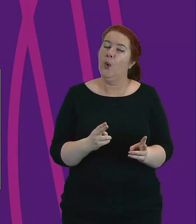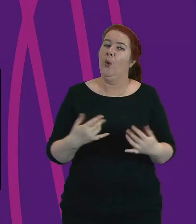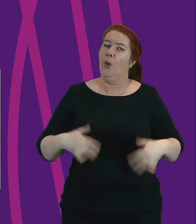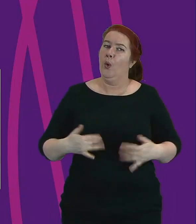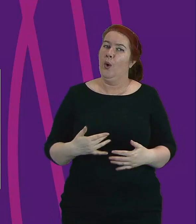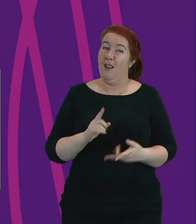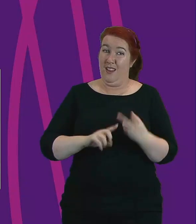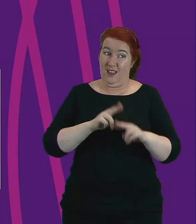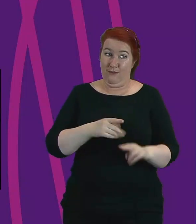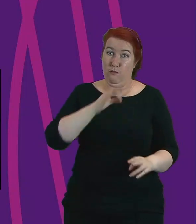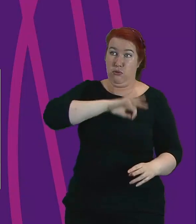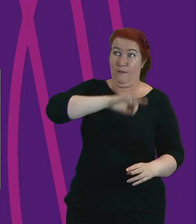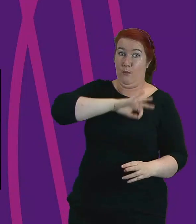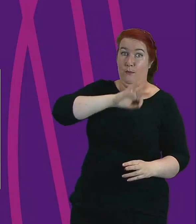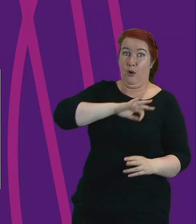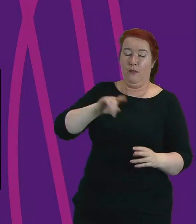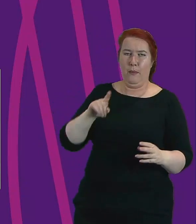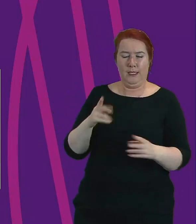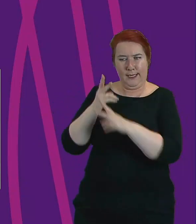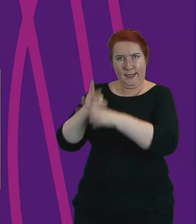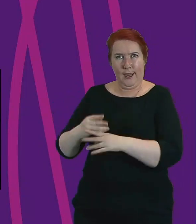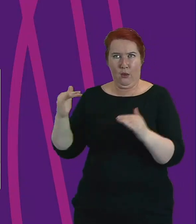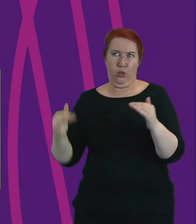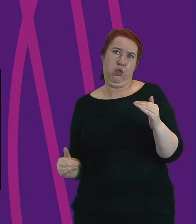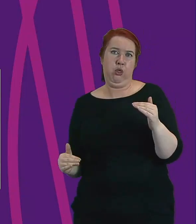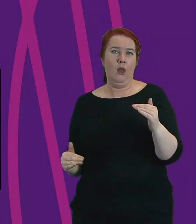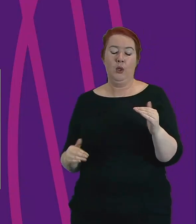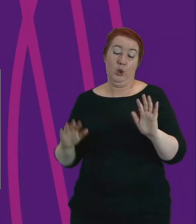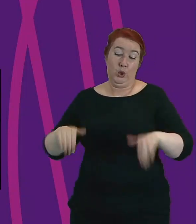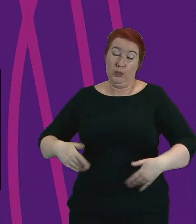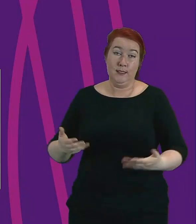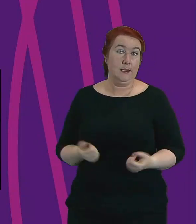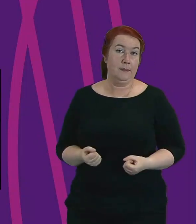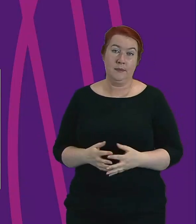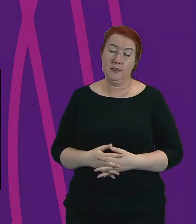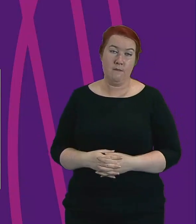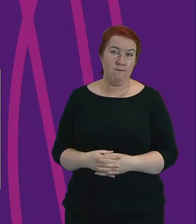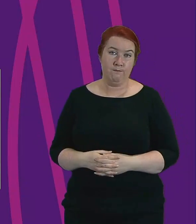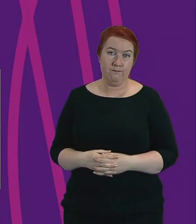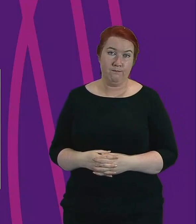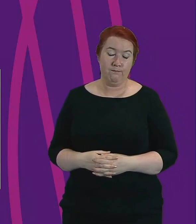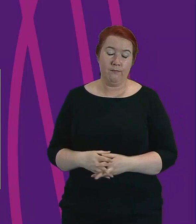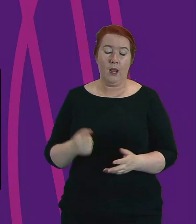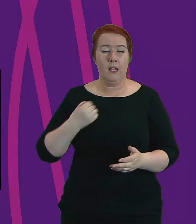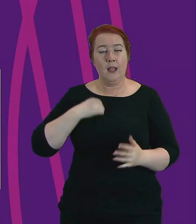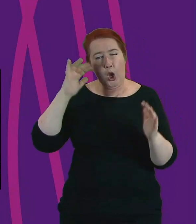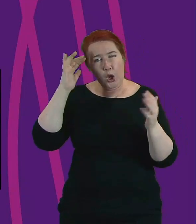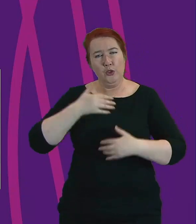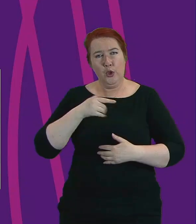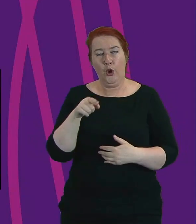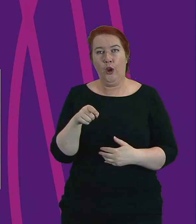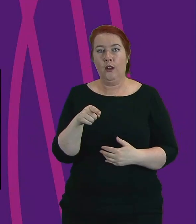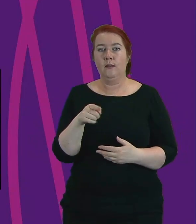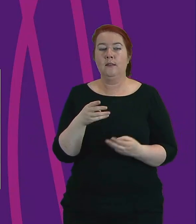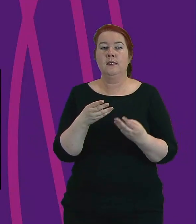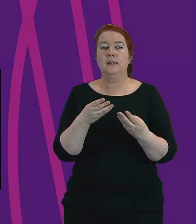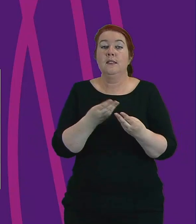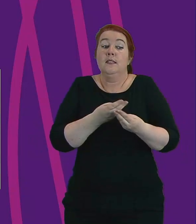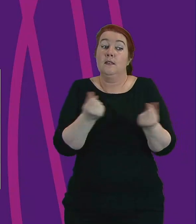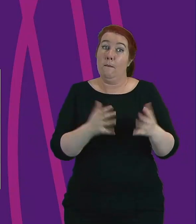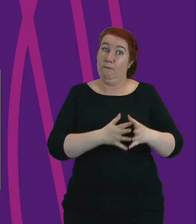the expense of care cannot and must not be tolerated. And my concern, given how some large